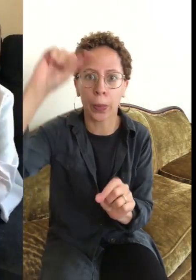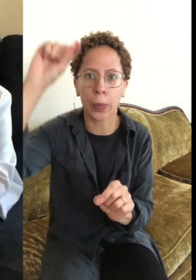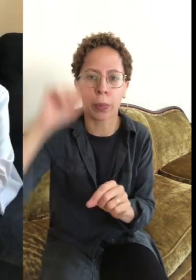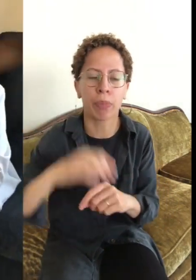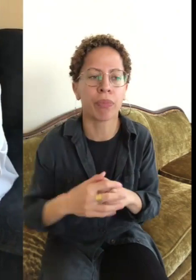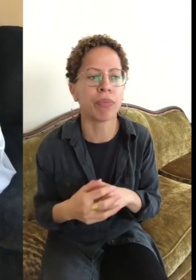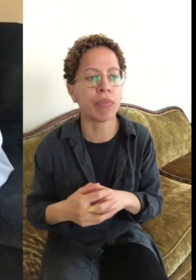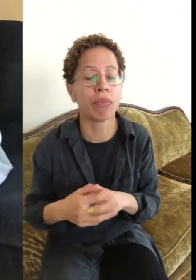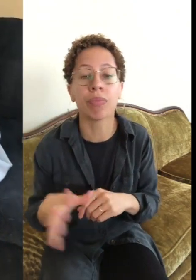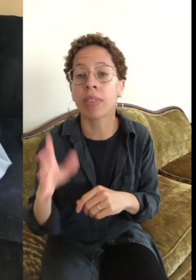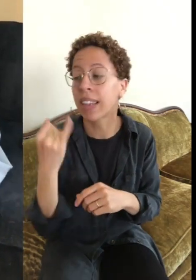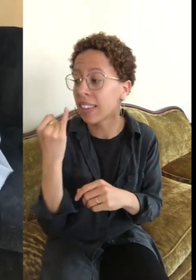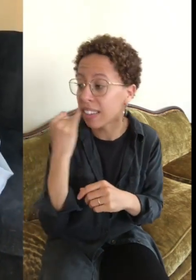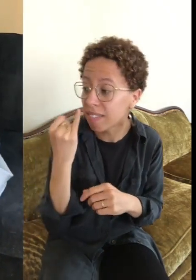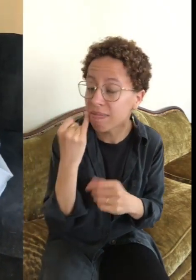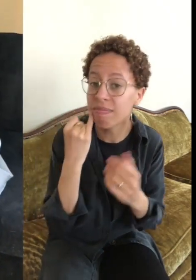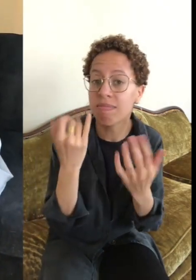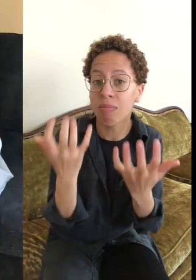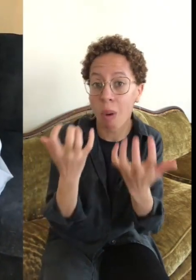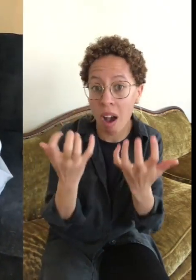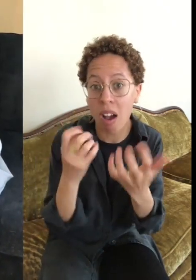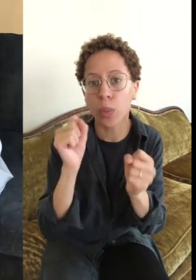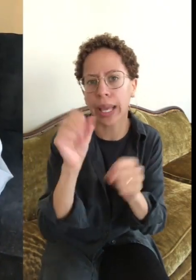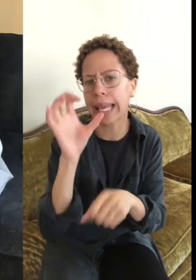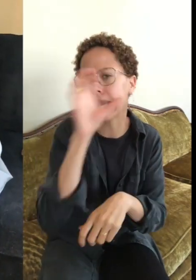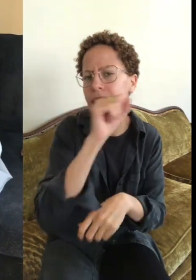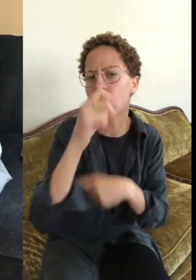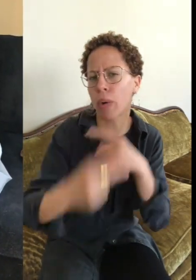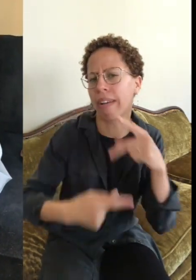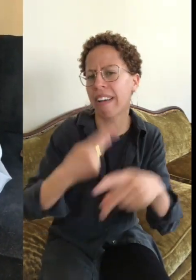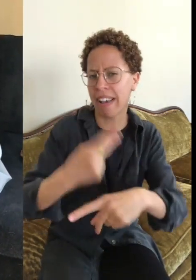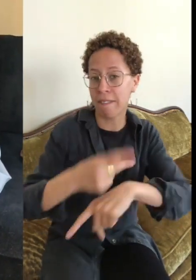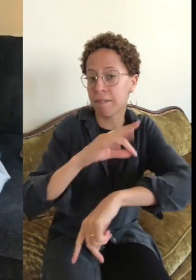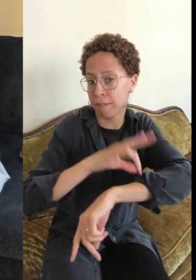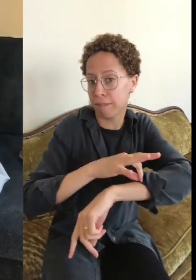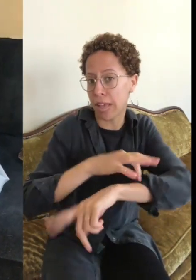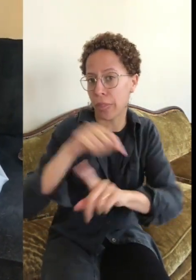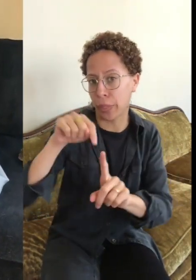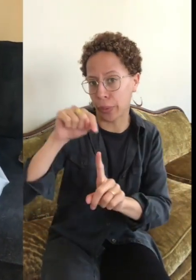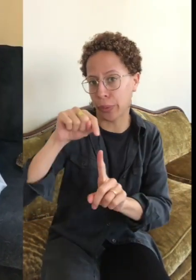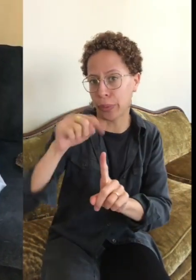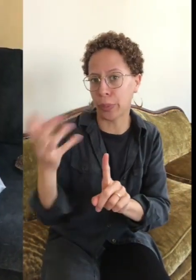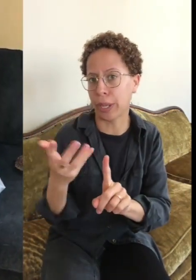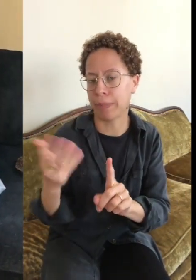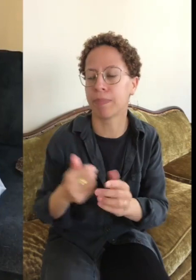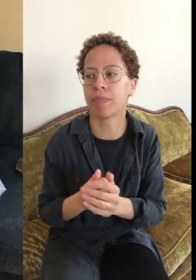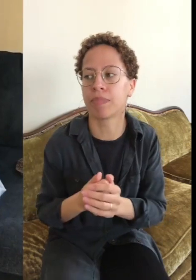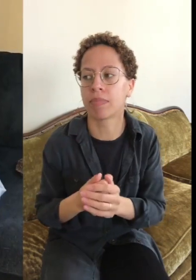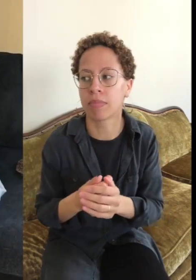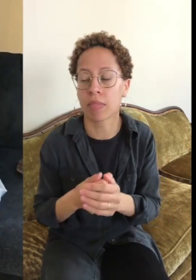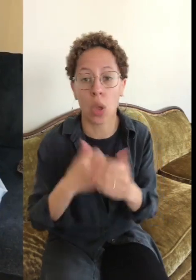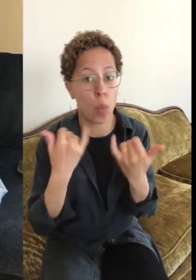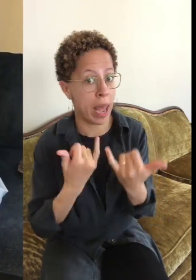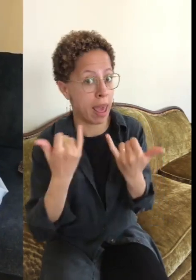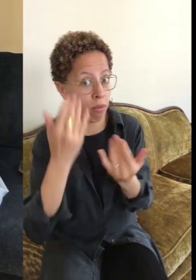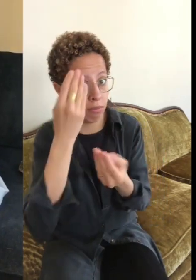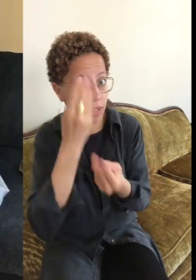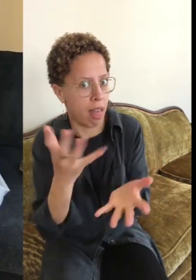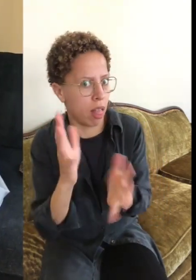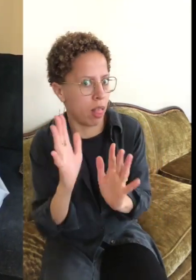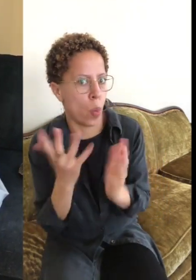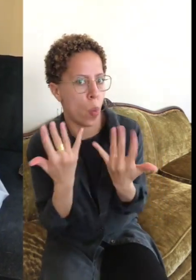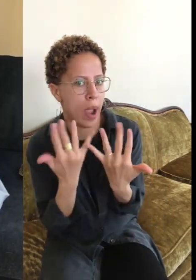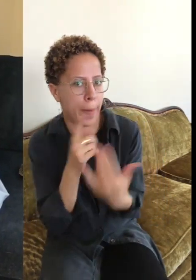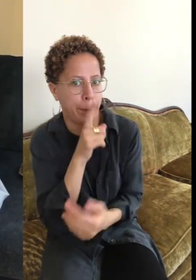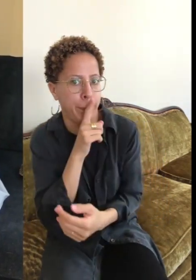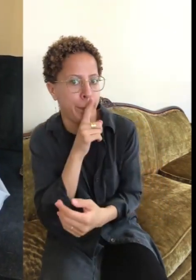And if you want, you can guess what type of feather this is. Okay, so we won't tell anybody what type of feather it is. We'll